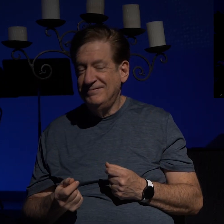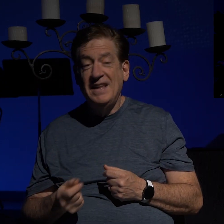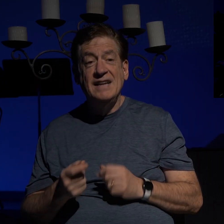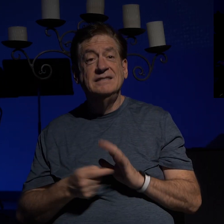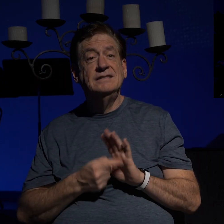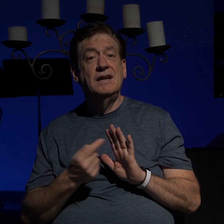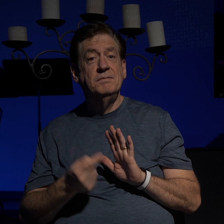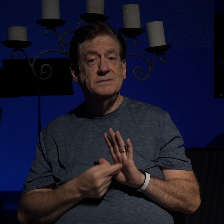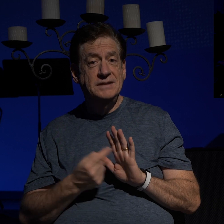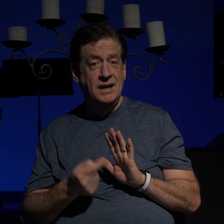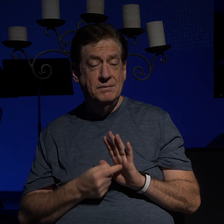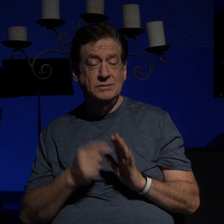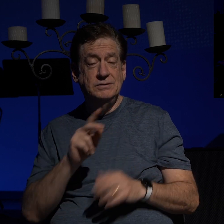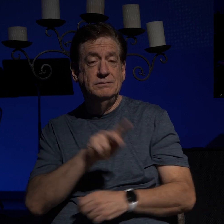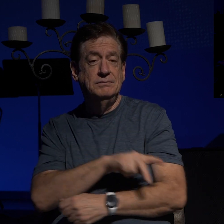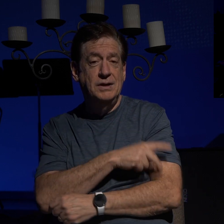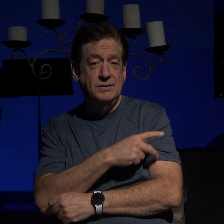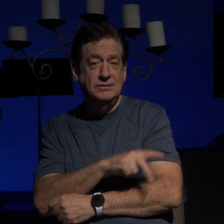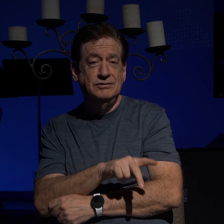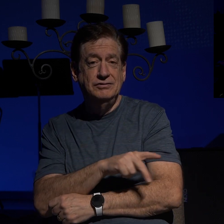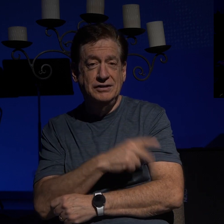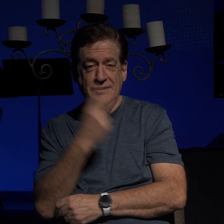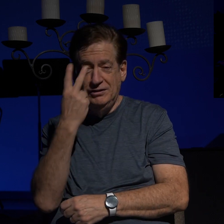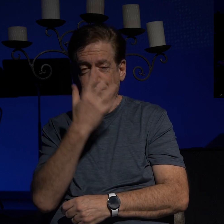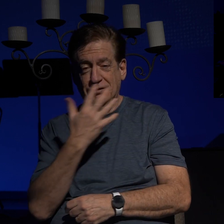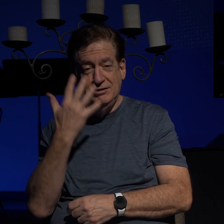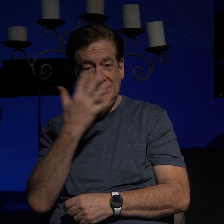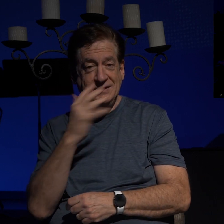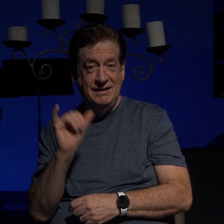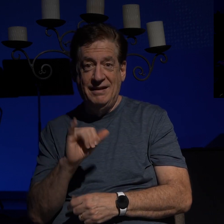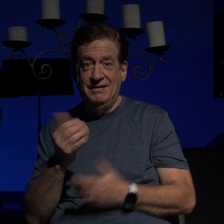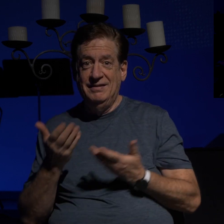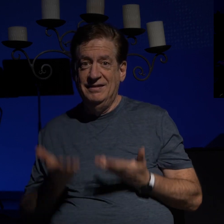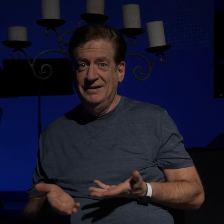And sometimes poetry looks like this.